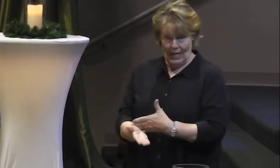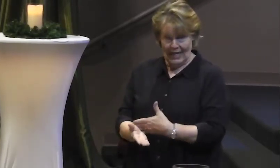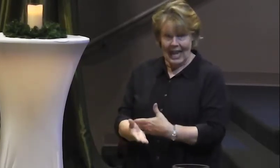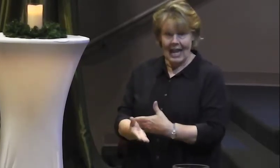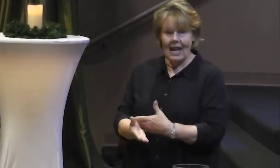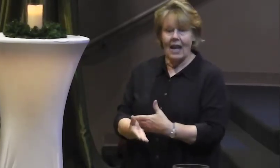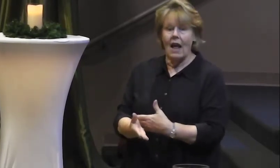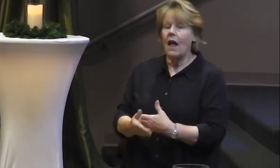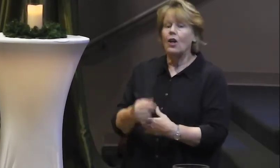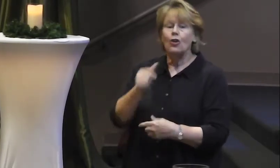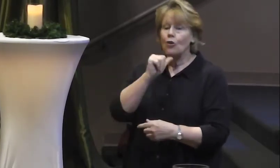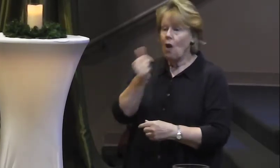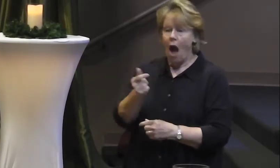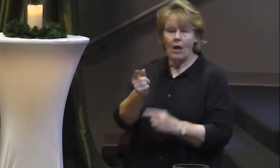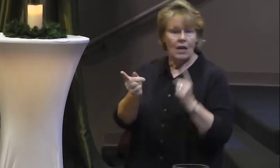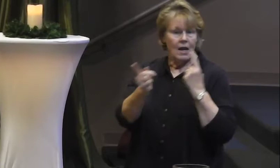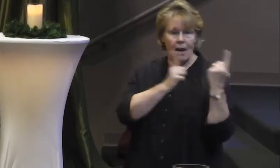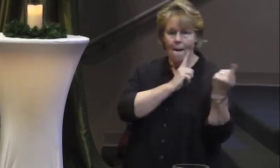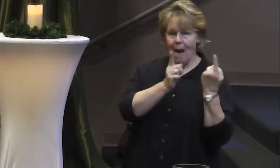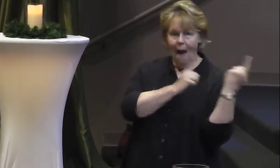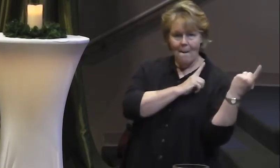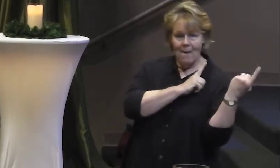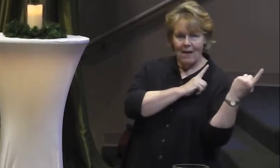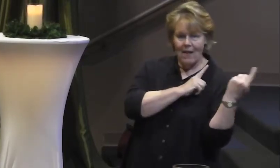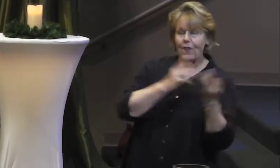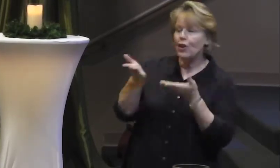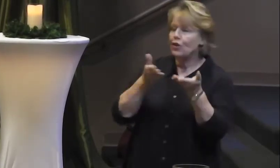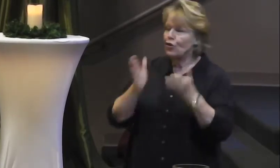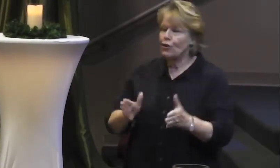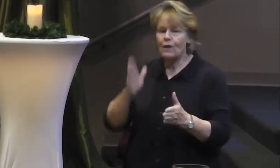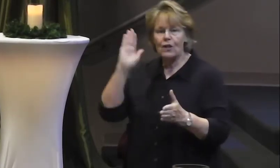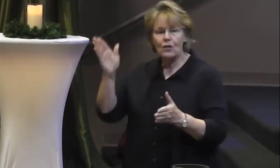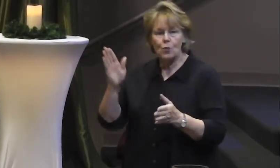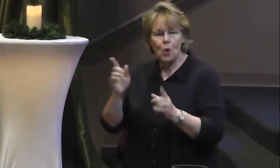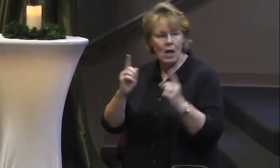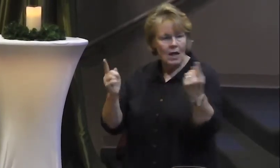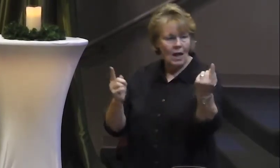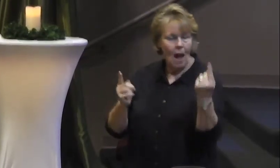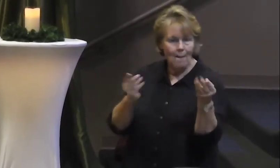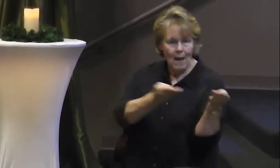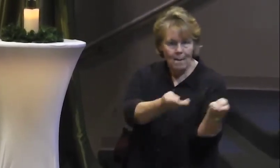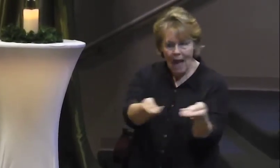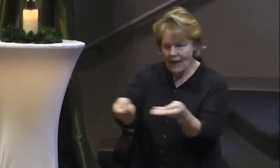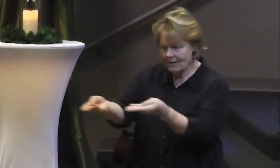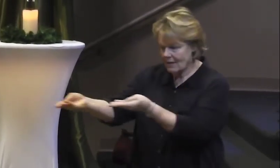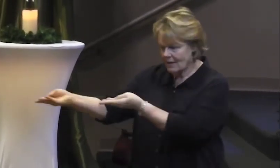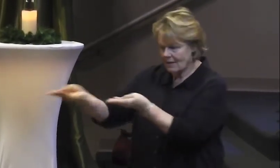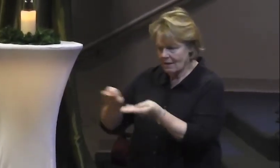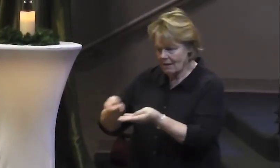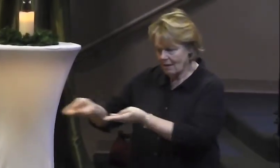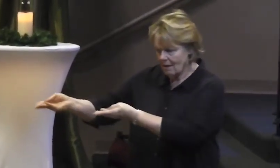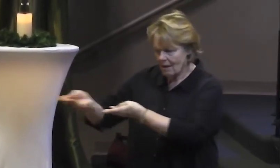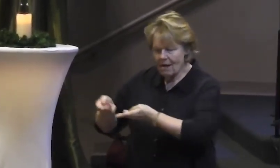will come to you. And here's how we'll do this. They'll come first with the